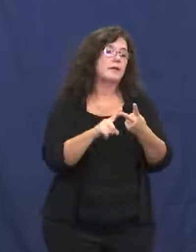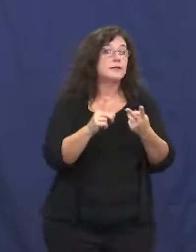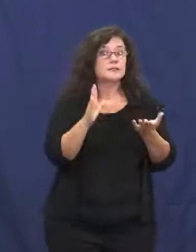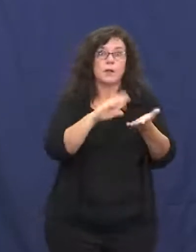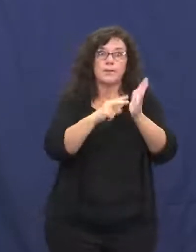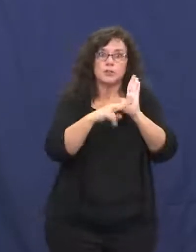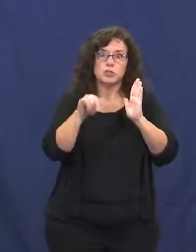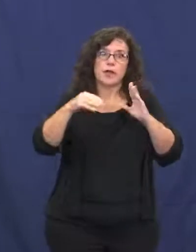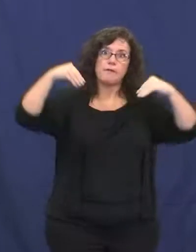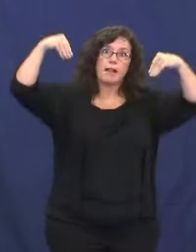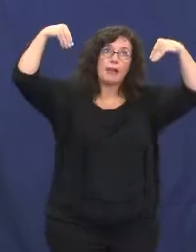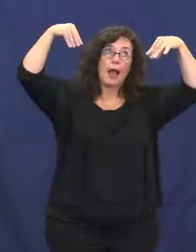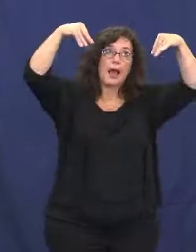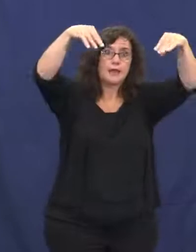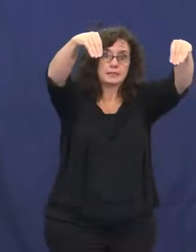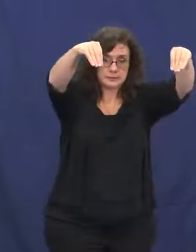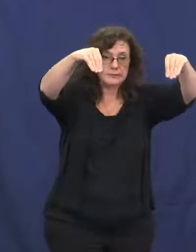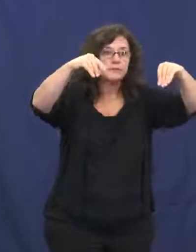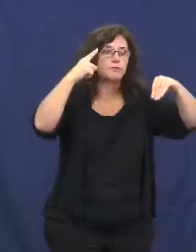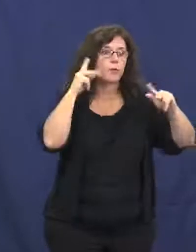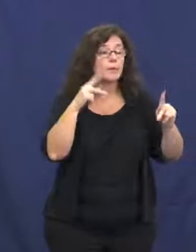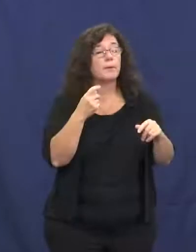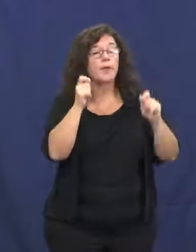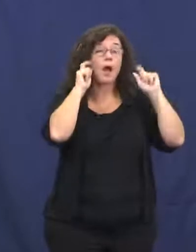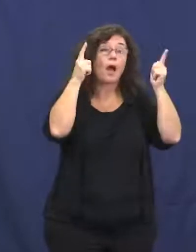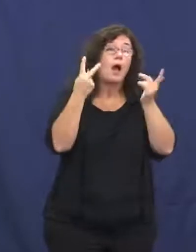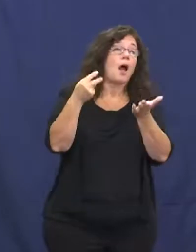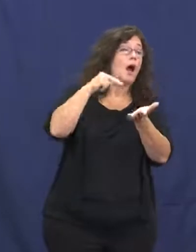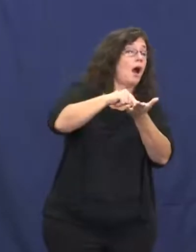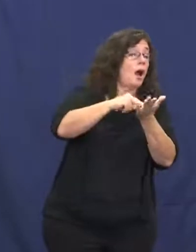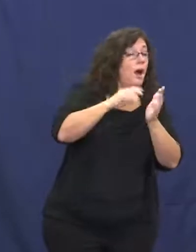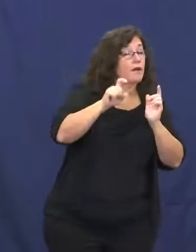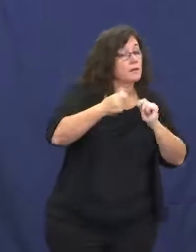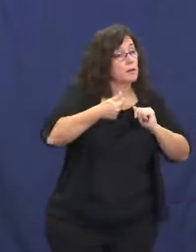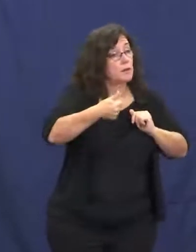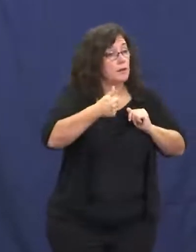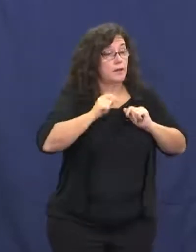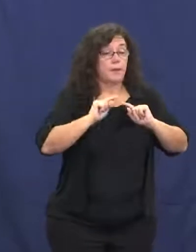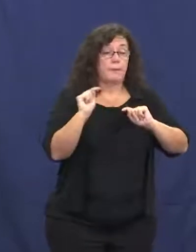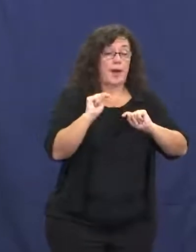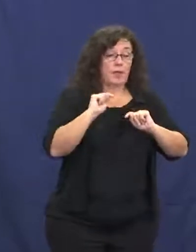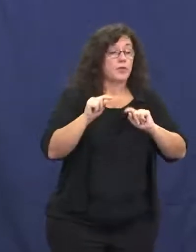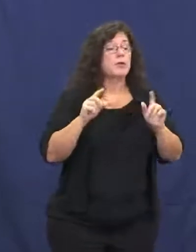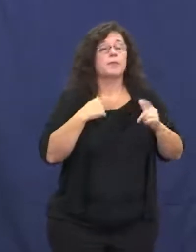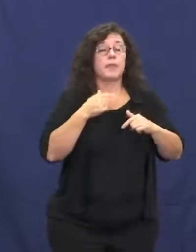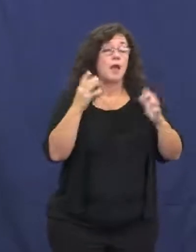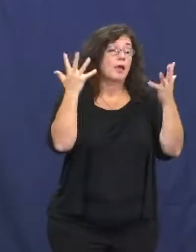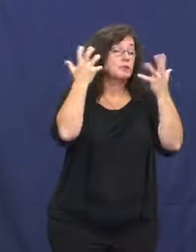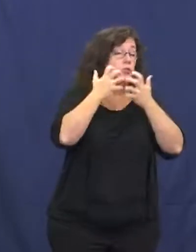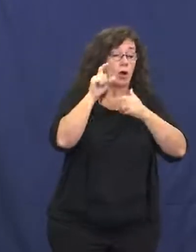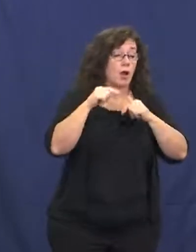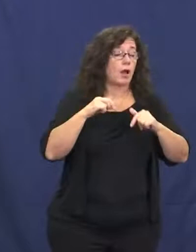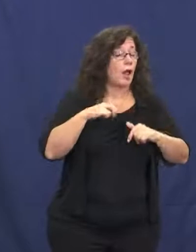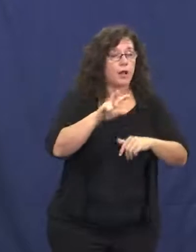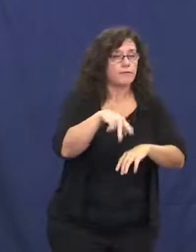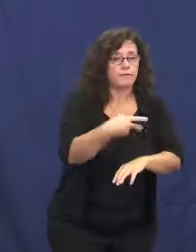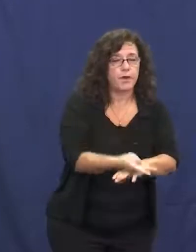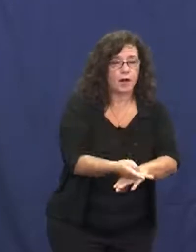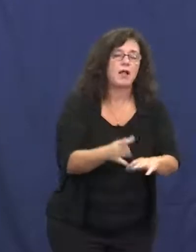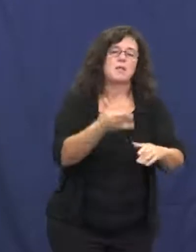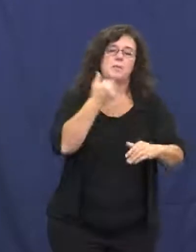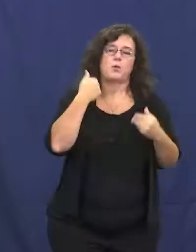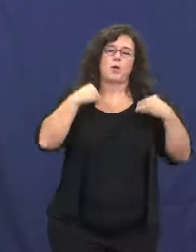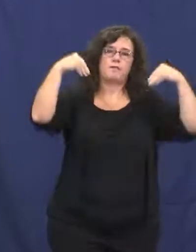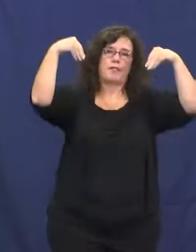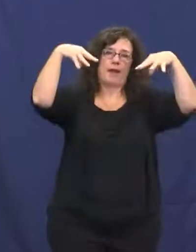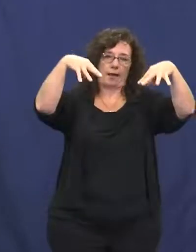or taking multiple medications can also be an issue. And then having poor strength or minimal balance